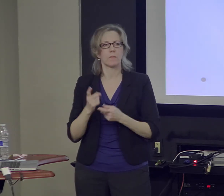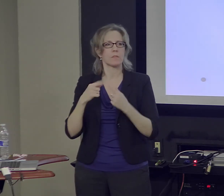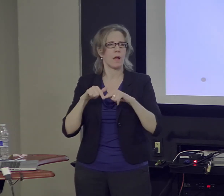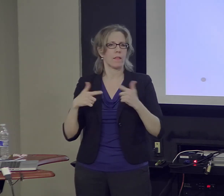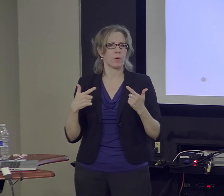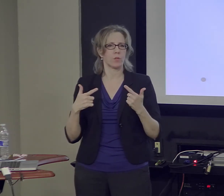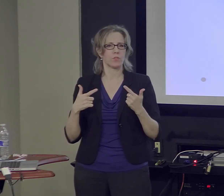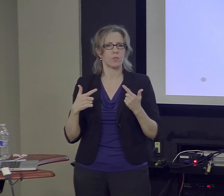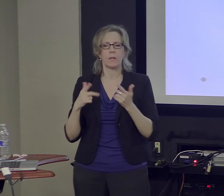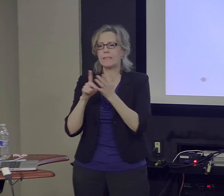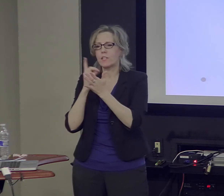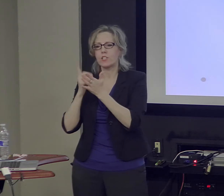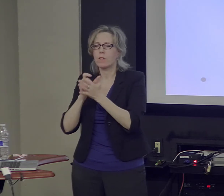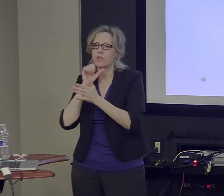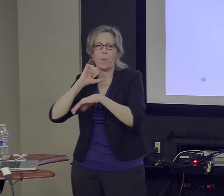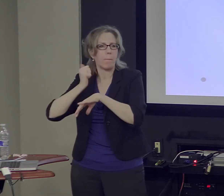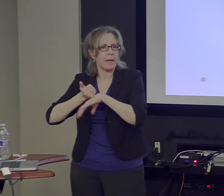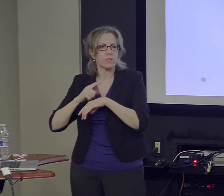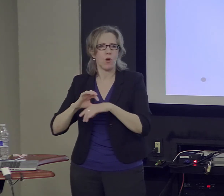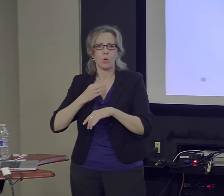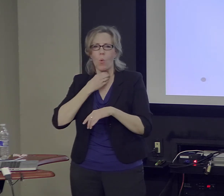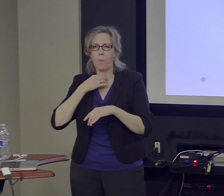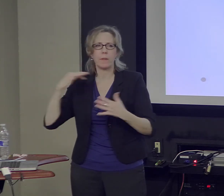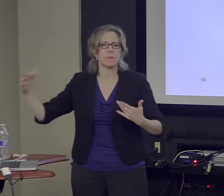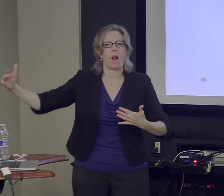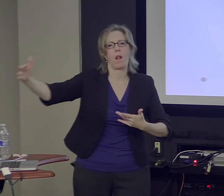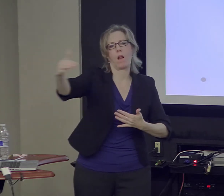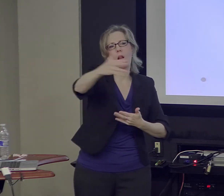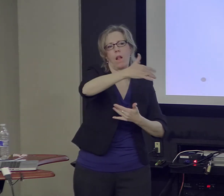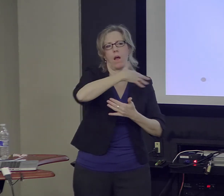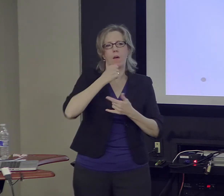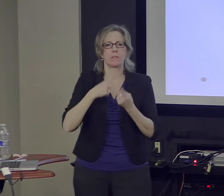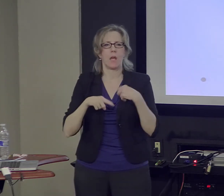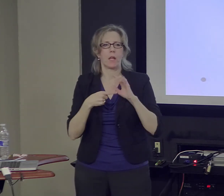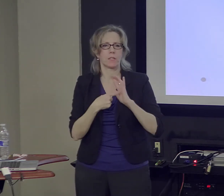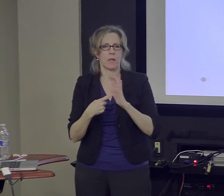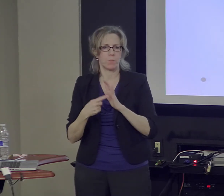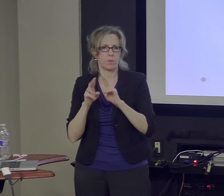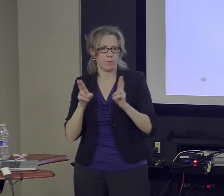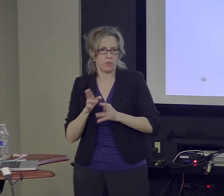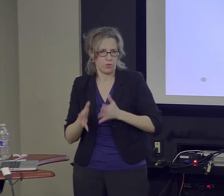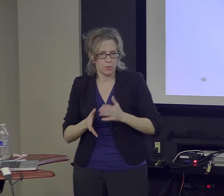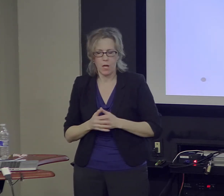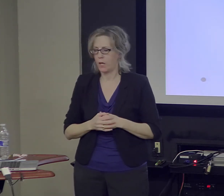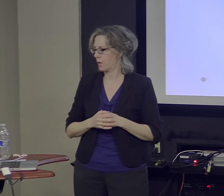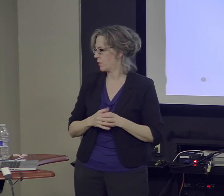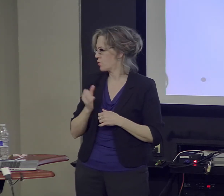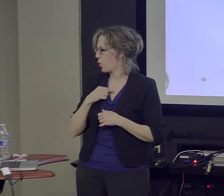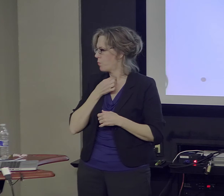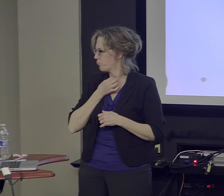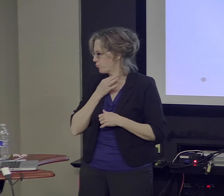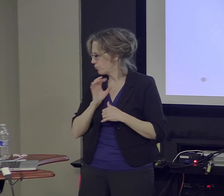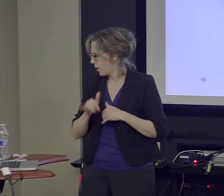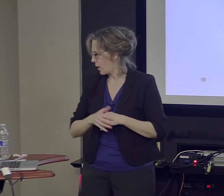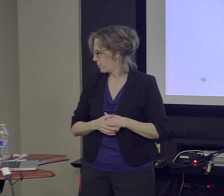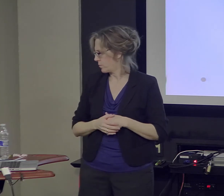I have not looked more into the lexicon frequency and types. I actually